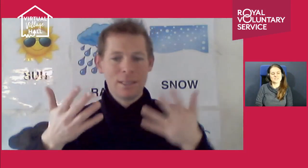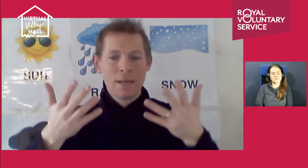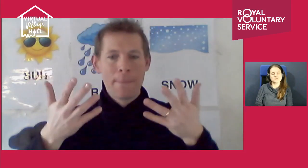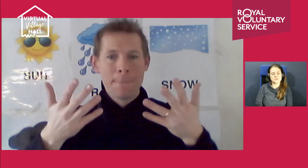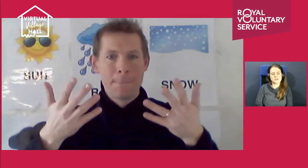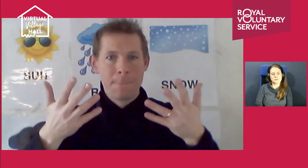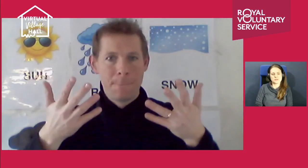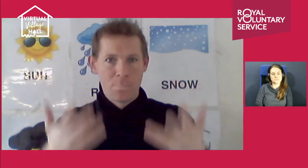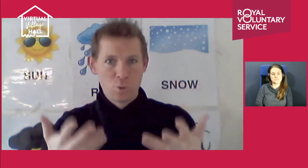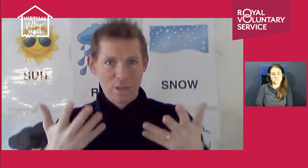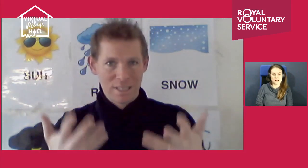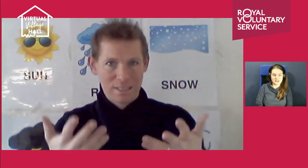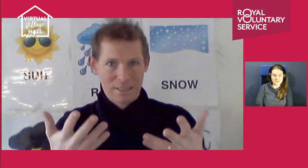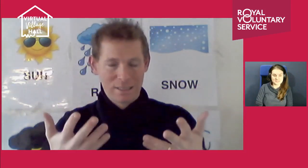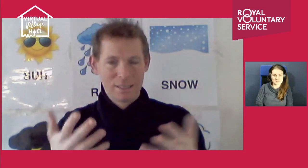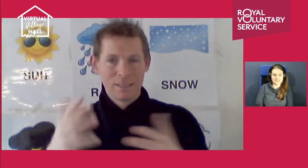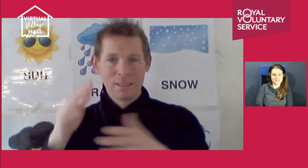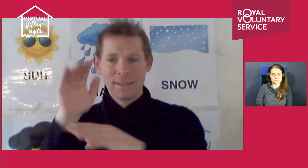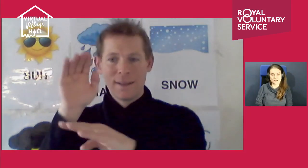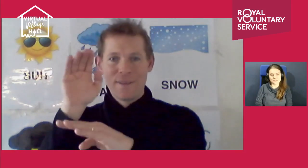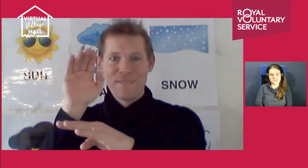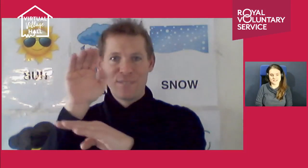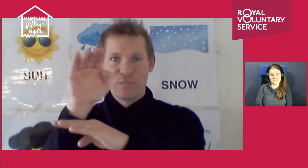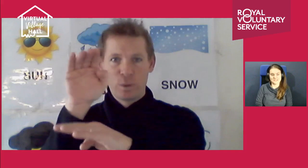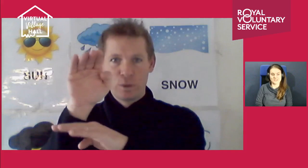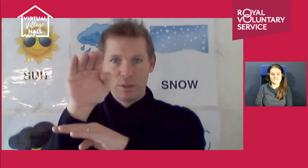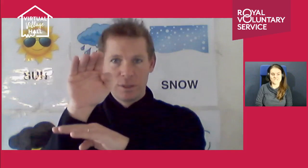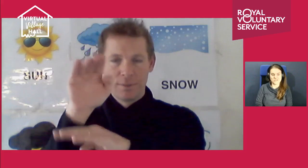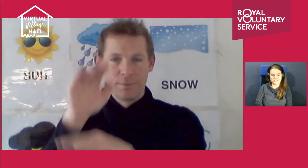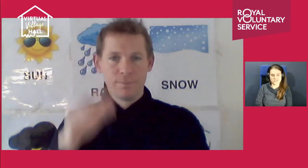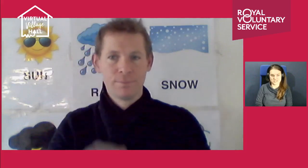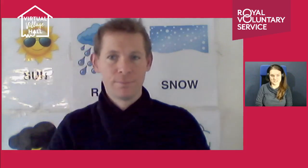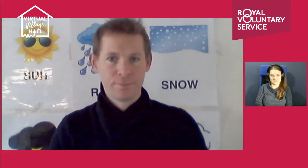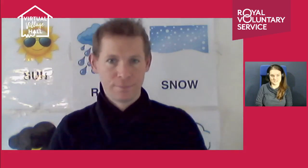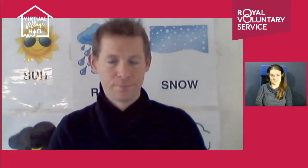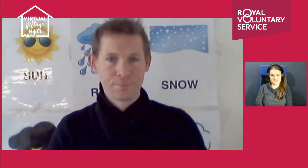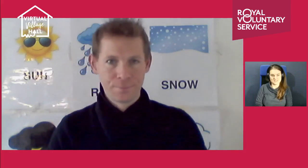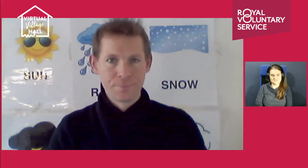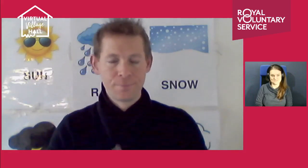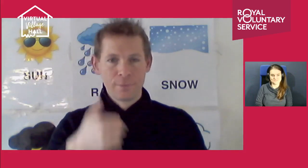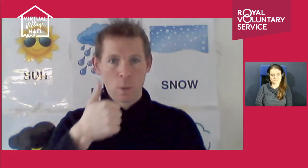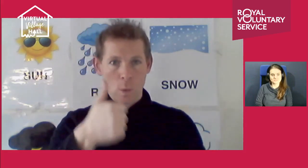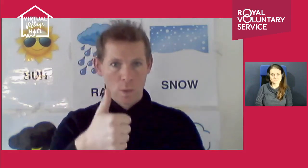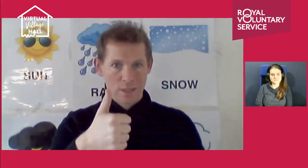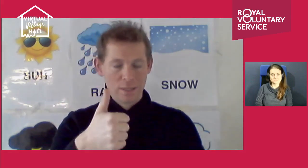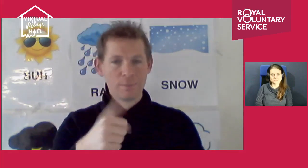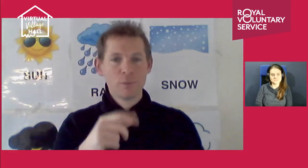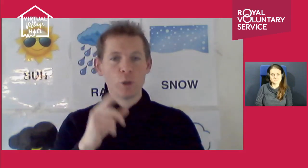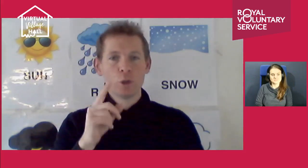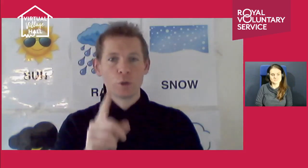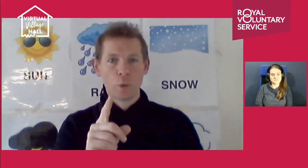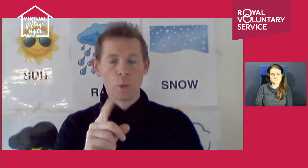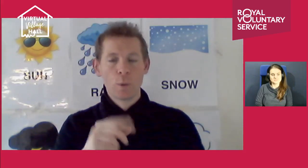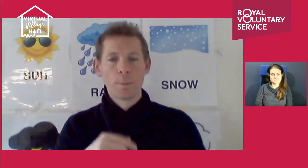Okay, so we were talking about the past tense, present tense, and future tense.